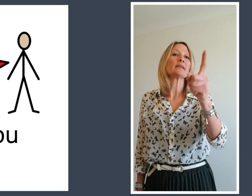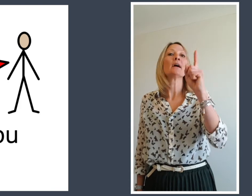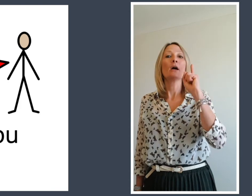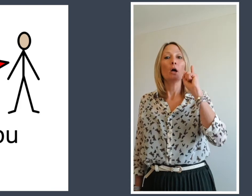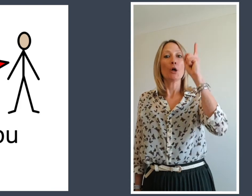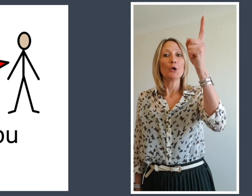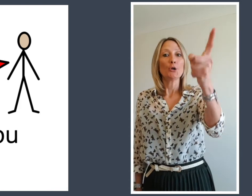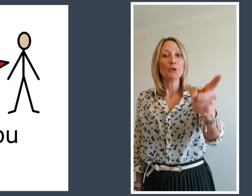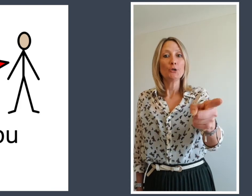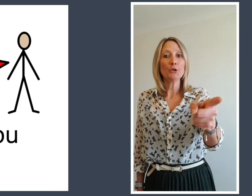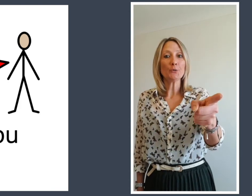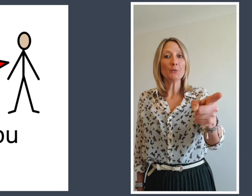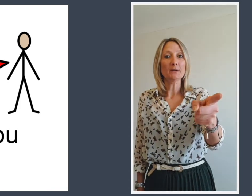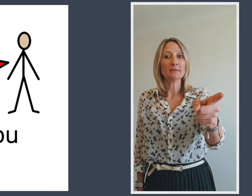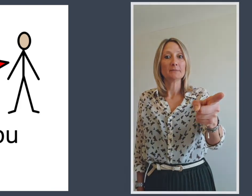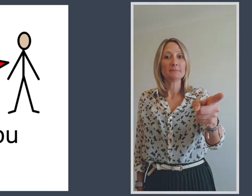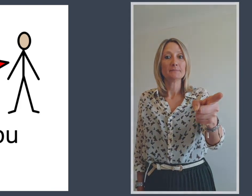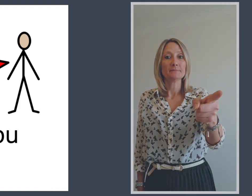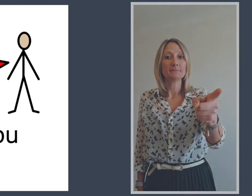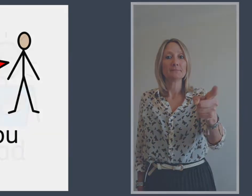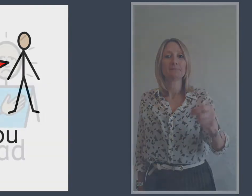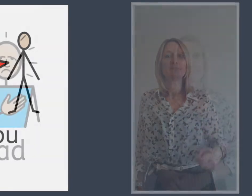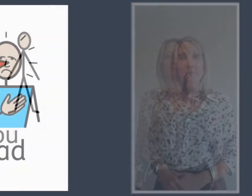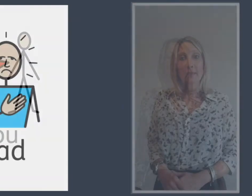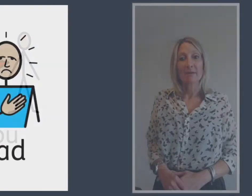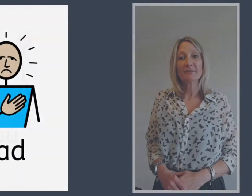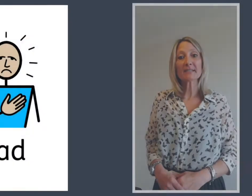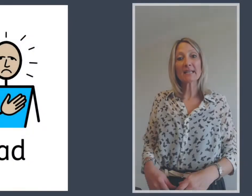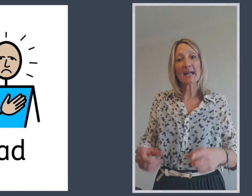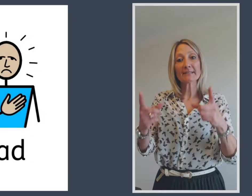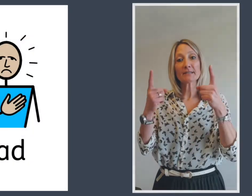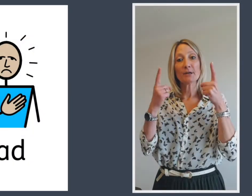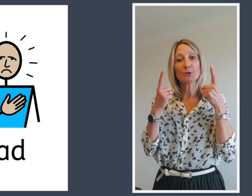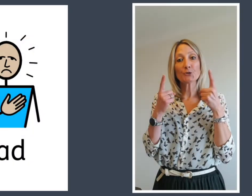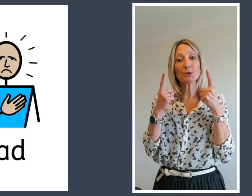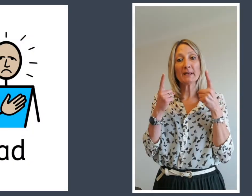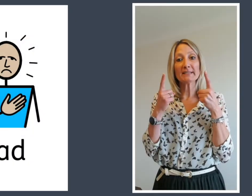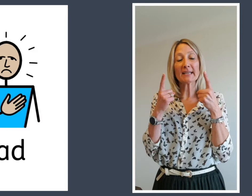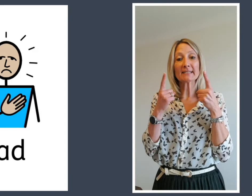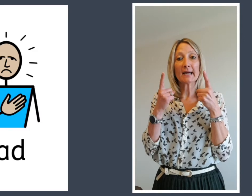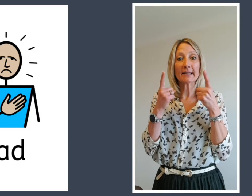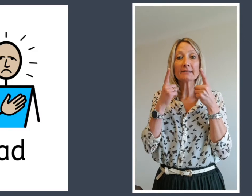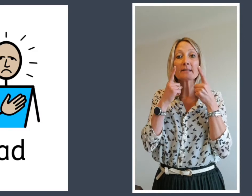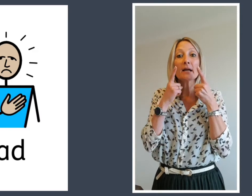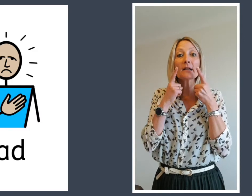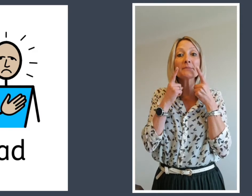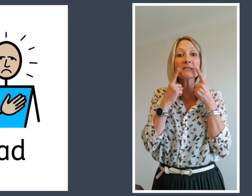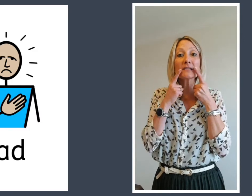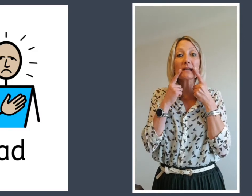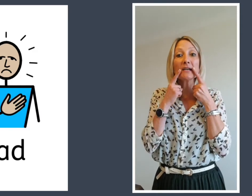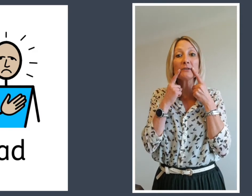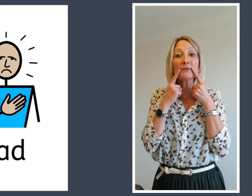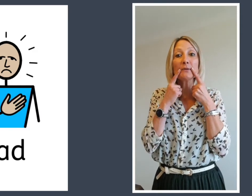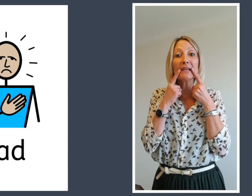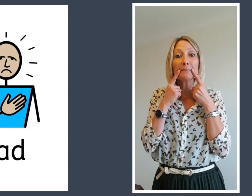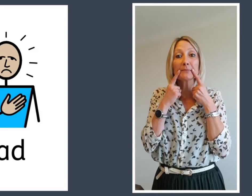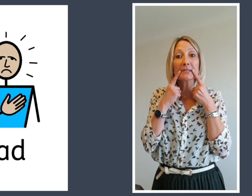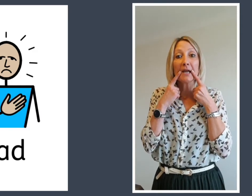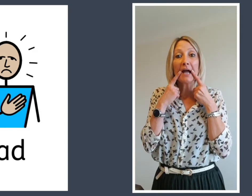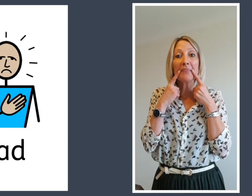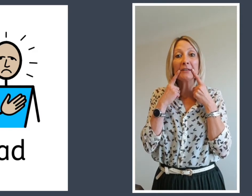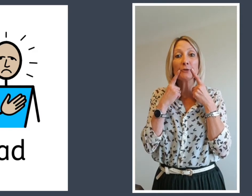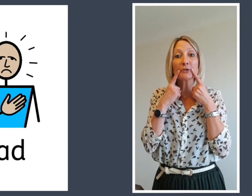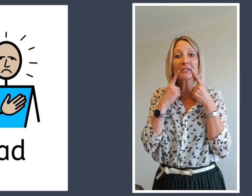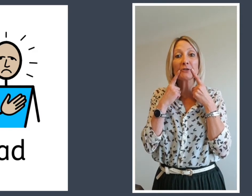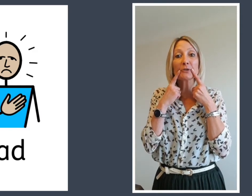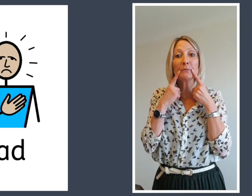indicated. You. For sad, 2 index hands, come to the side of your lips